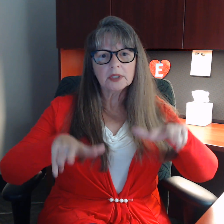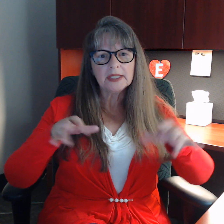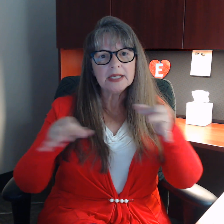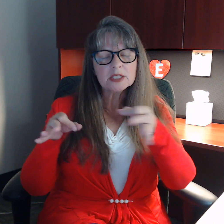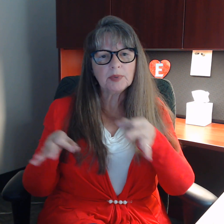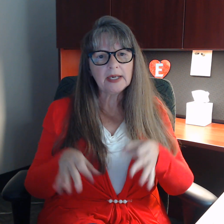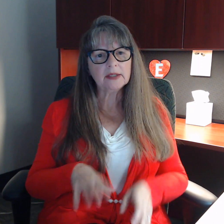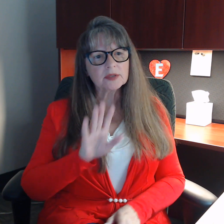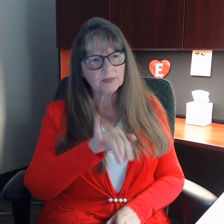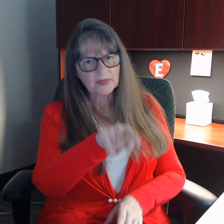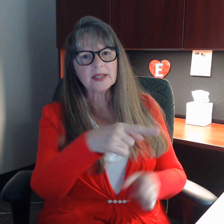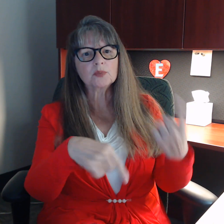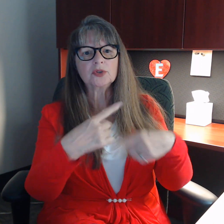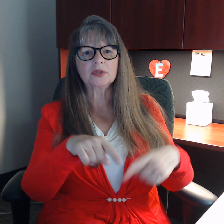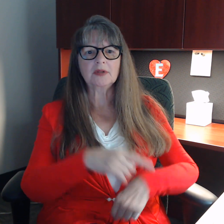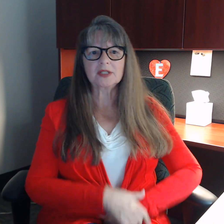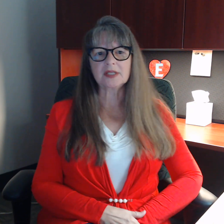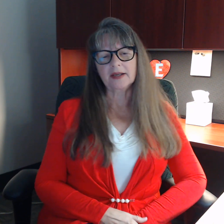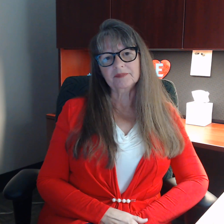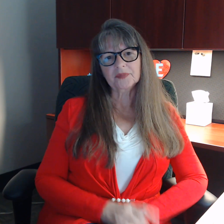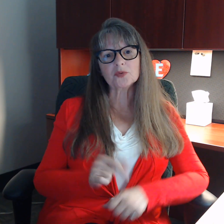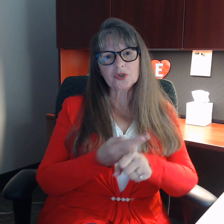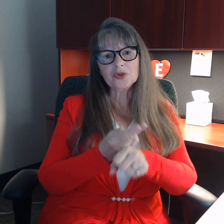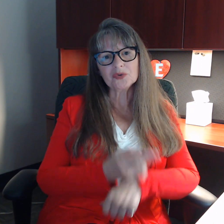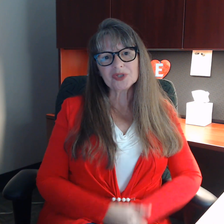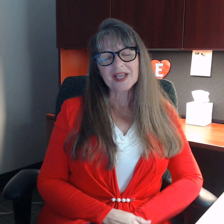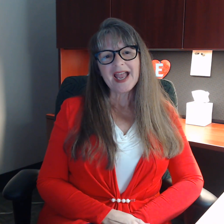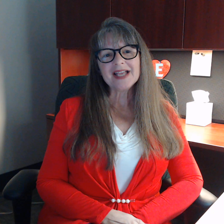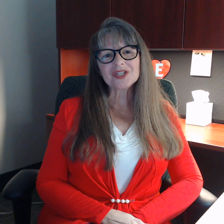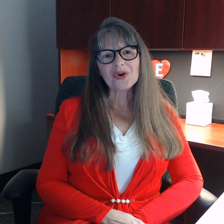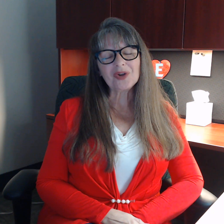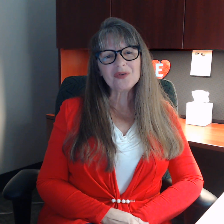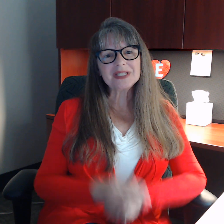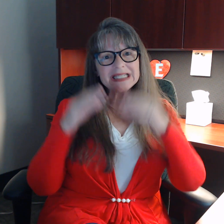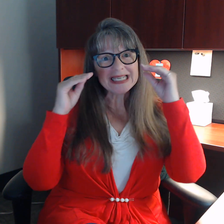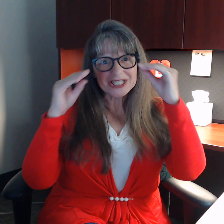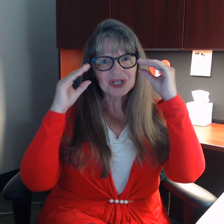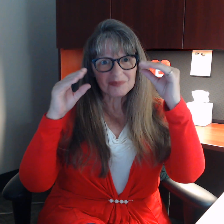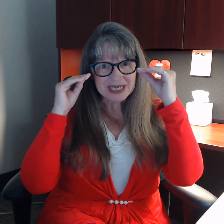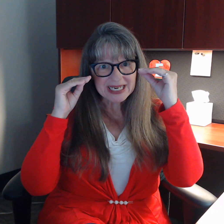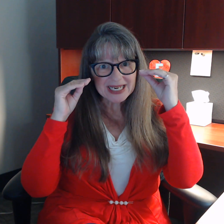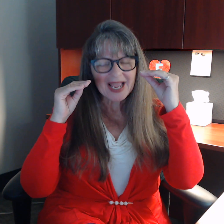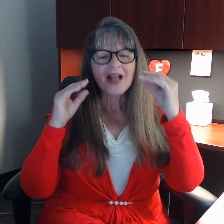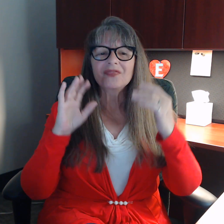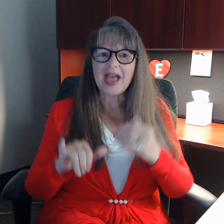awkwardly explain it. And he goes, that's the sign. That's what you use. And so he was teaching me